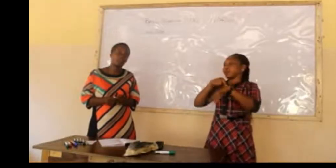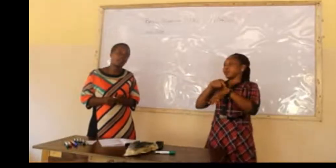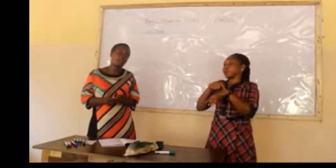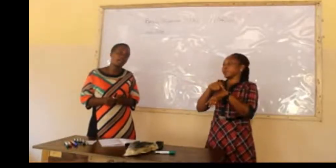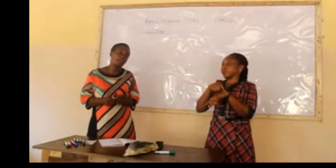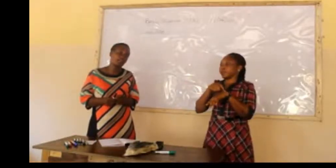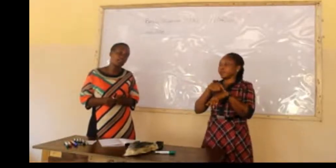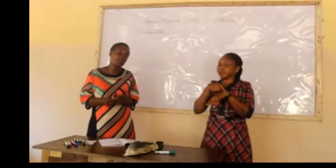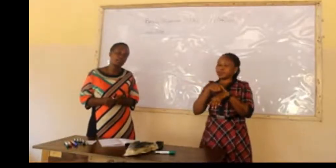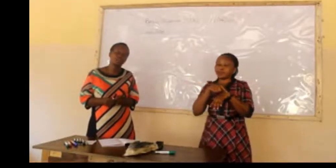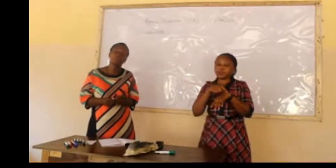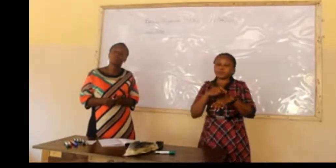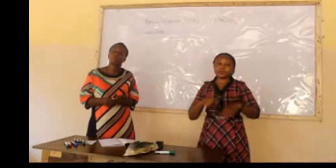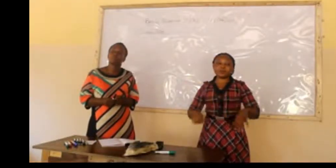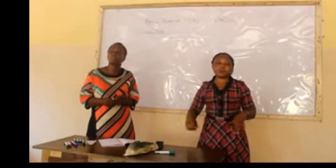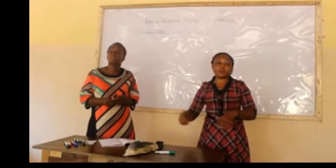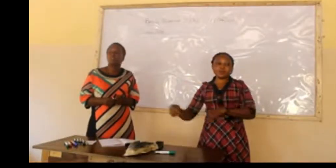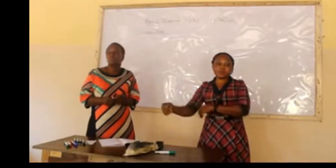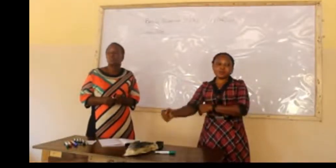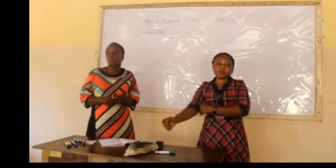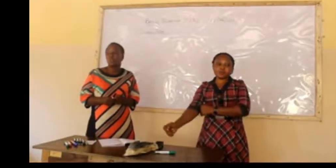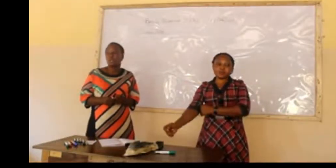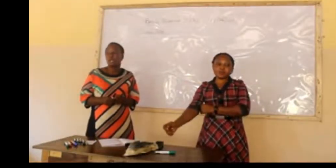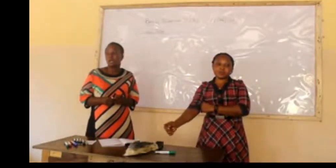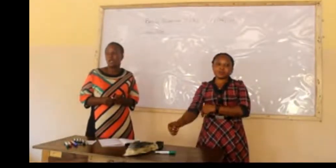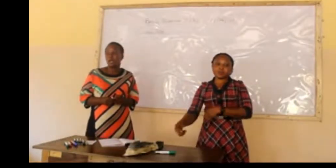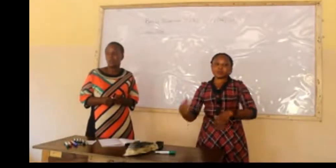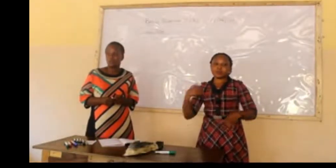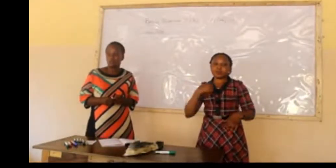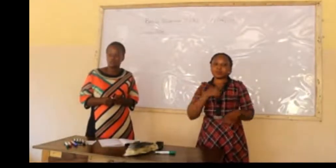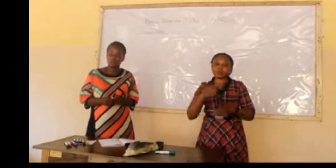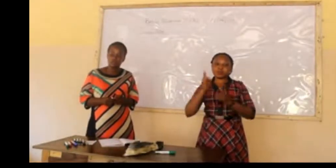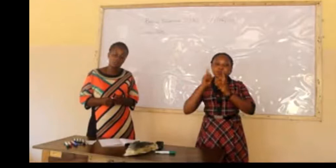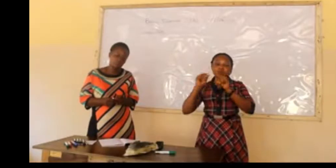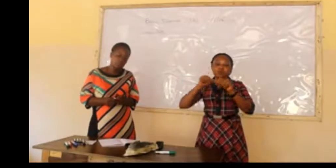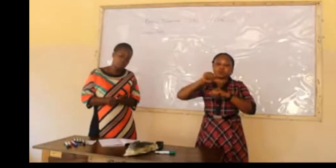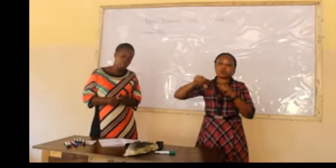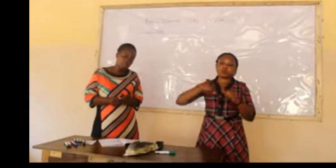object over another. We talk about